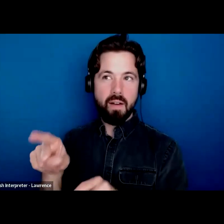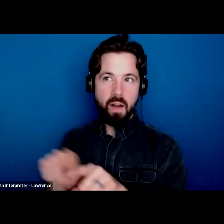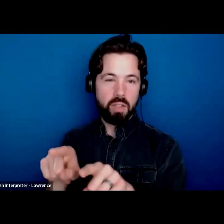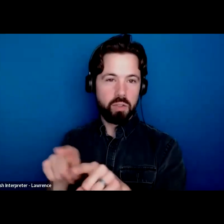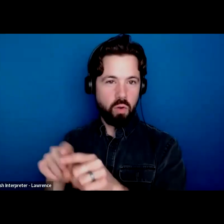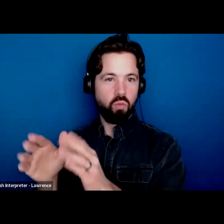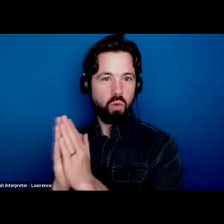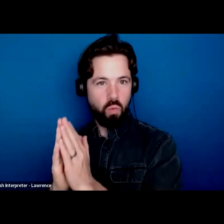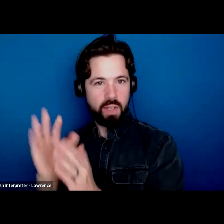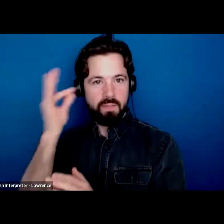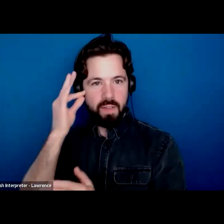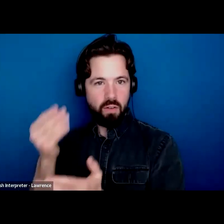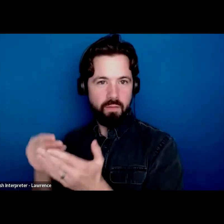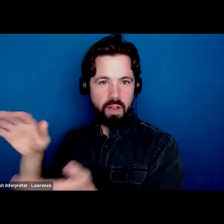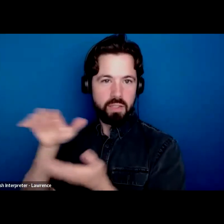March 22nd.